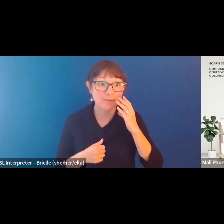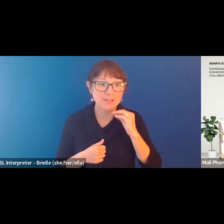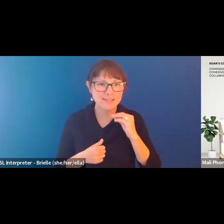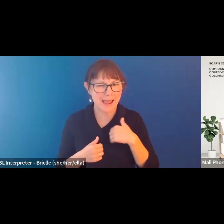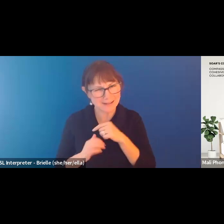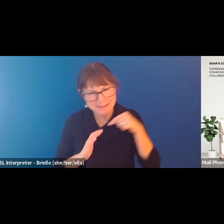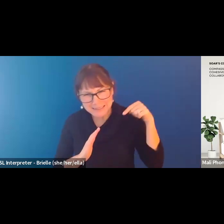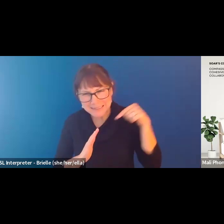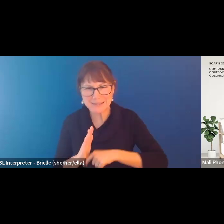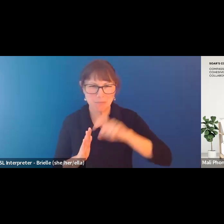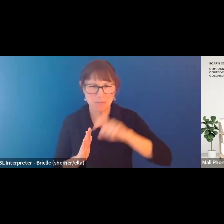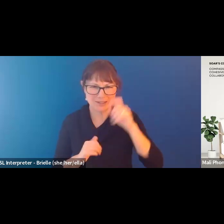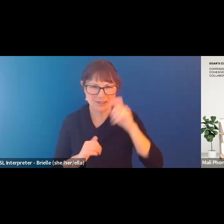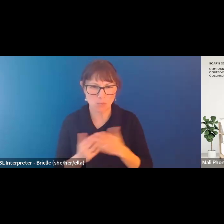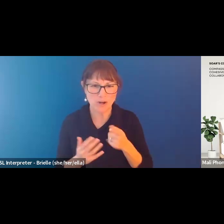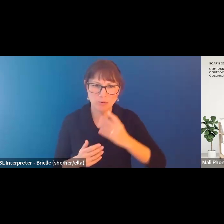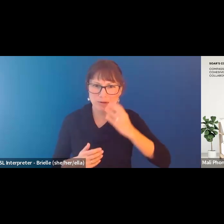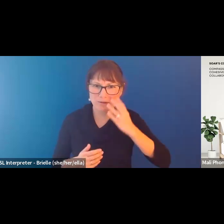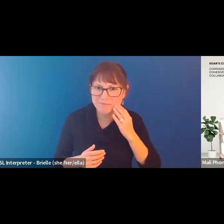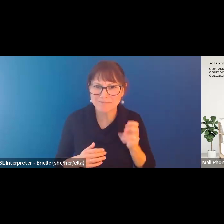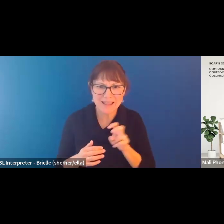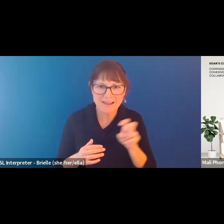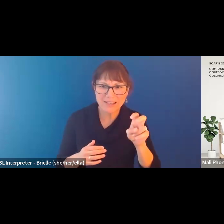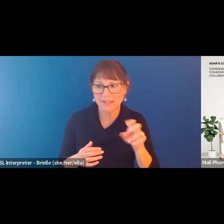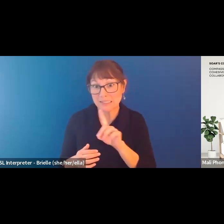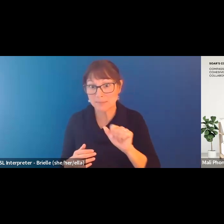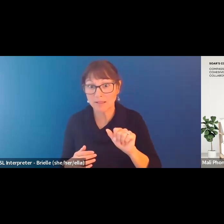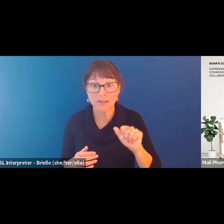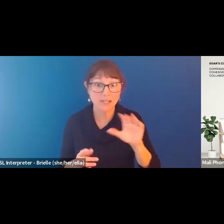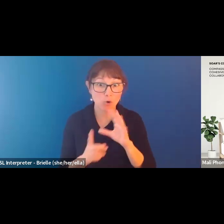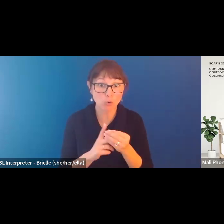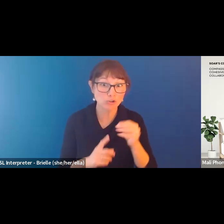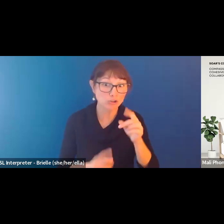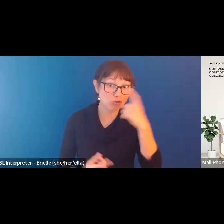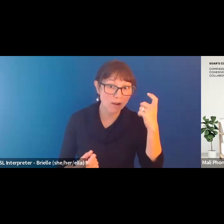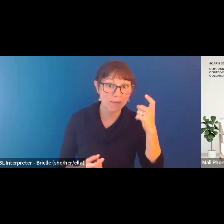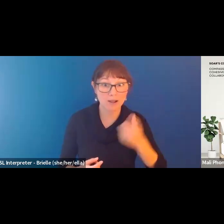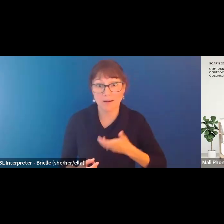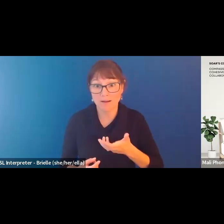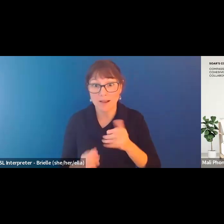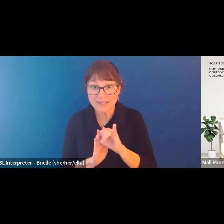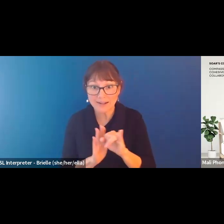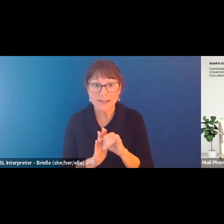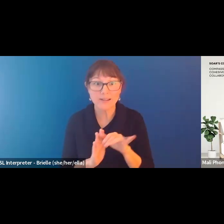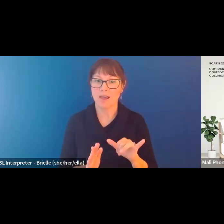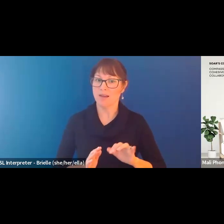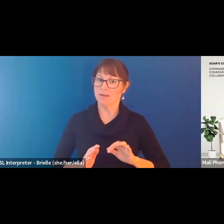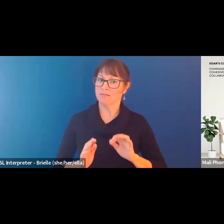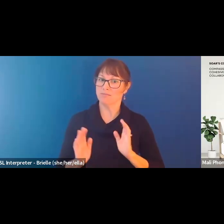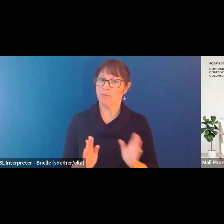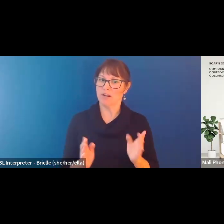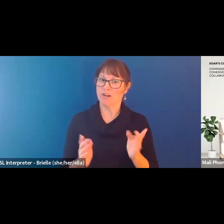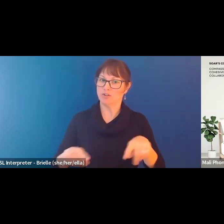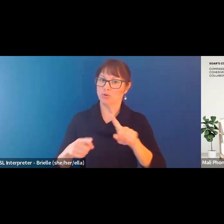What you've navigated, whether related to disability, culture, trauma, identity, that equips us with